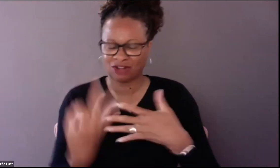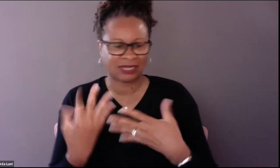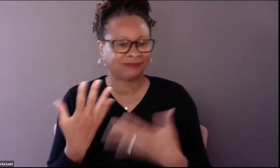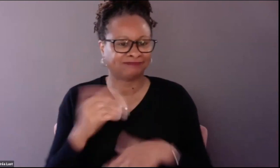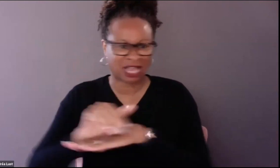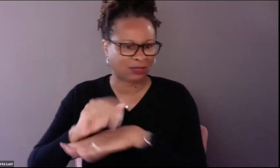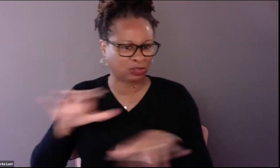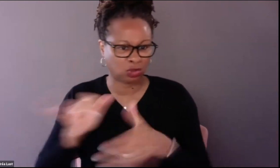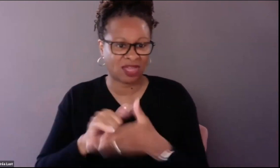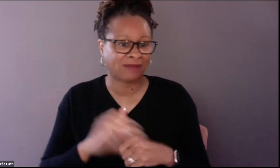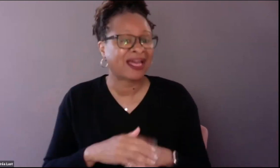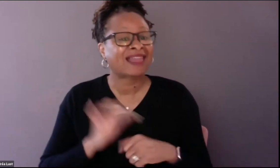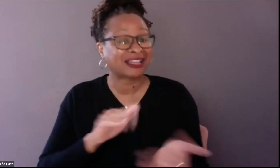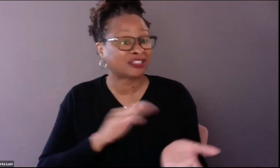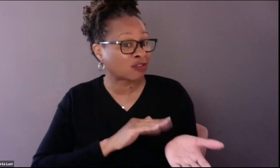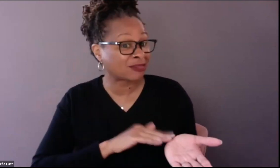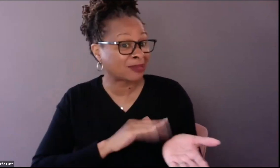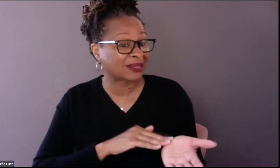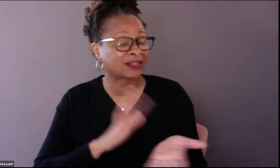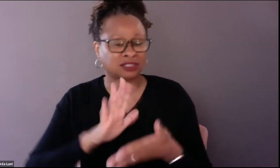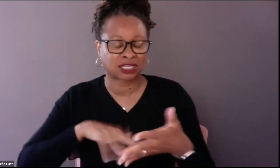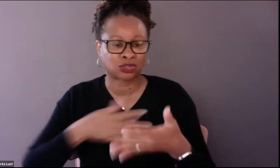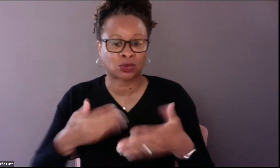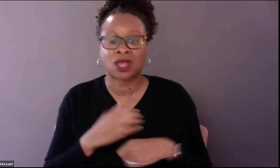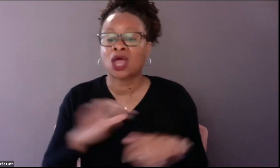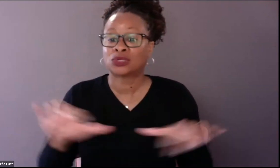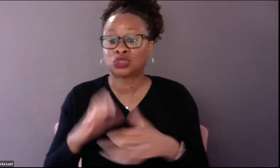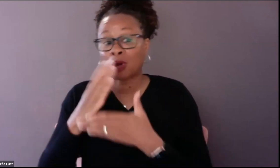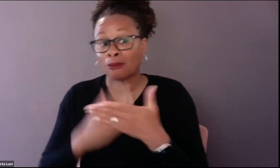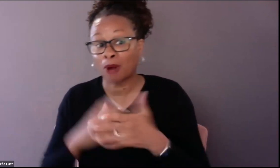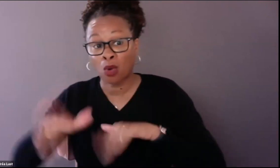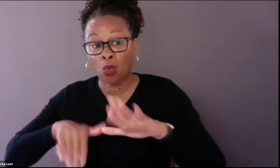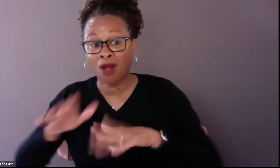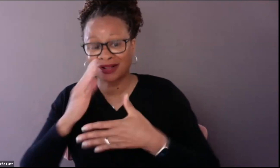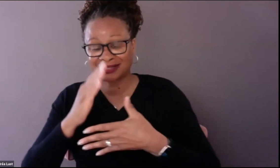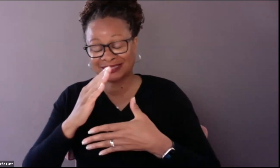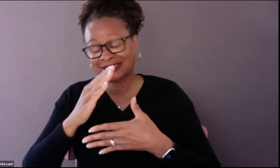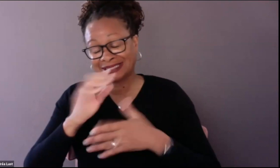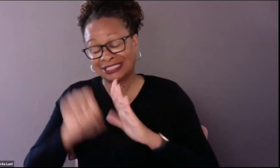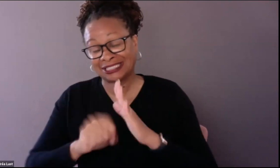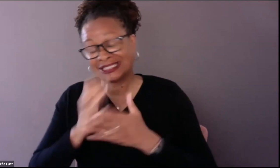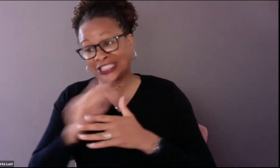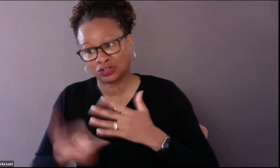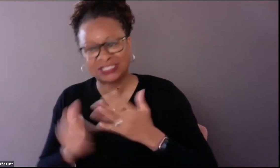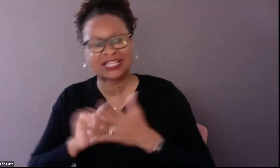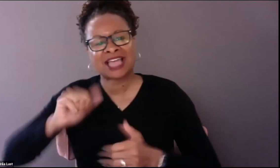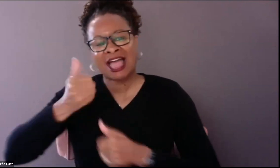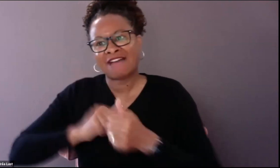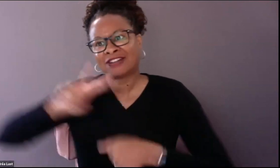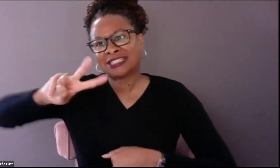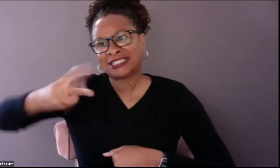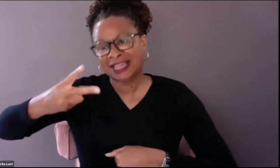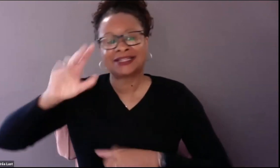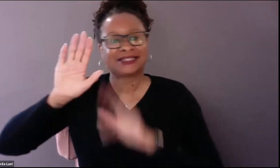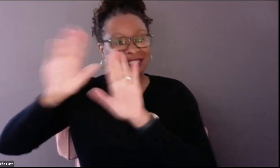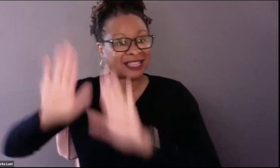night. We do a park walk series that's every second Sunday of the month. So that, you